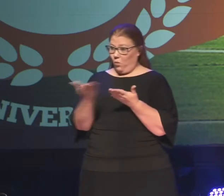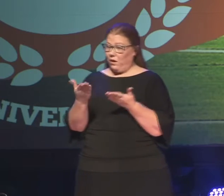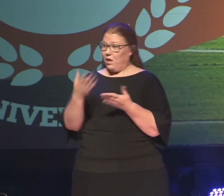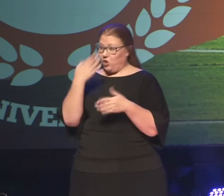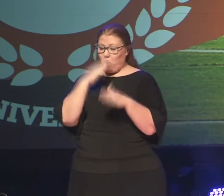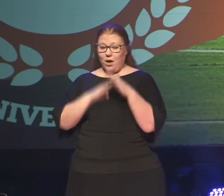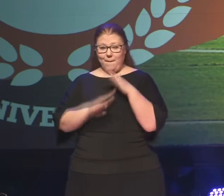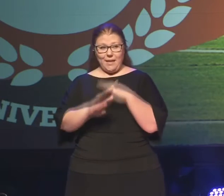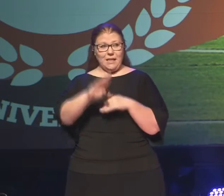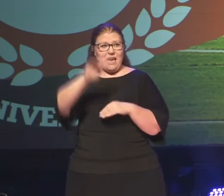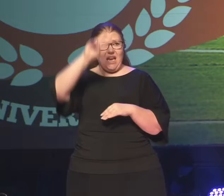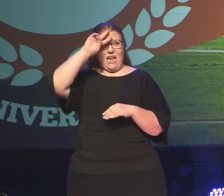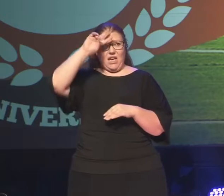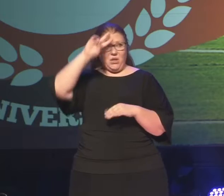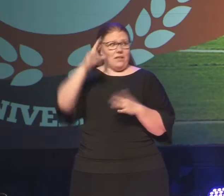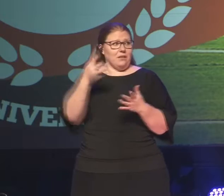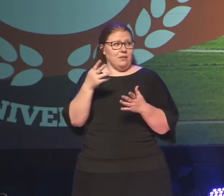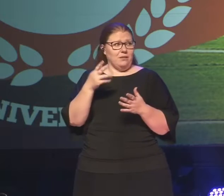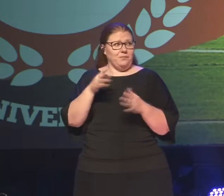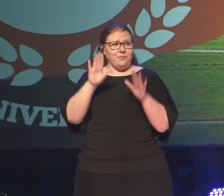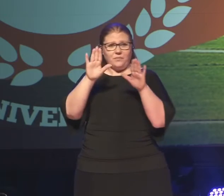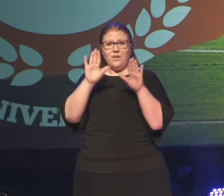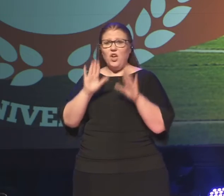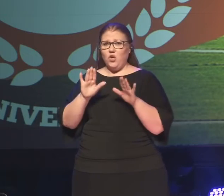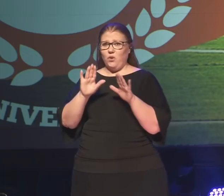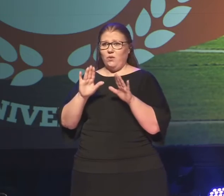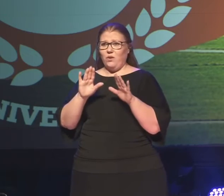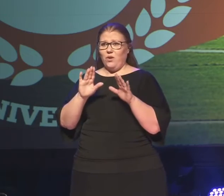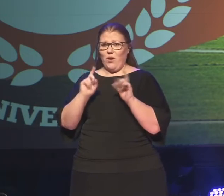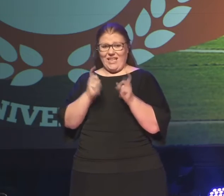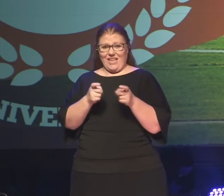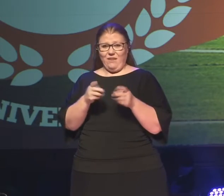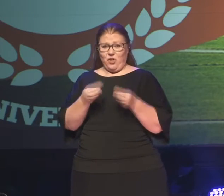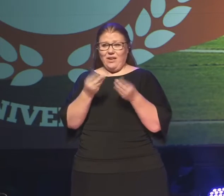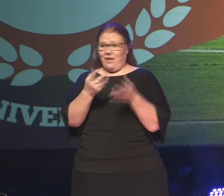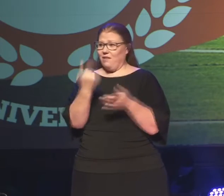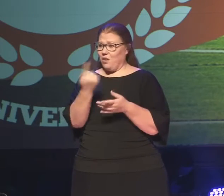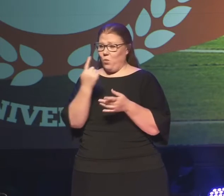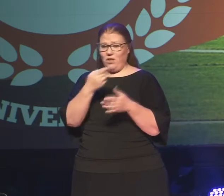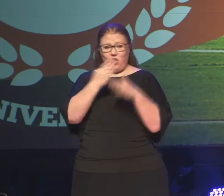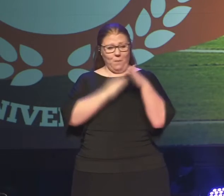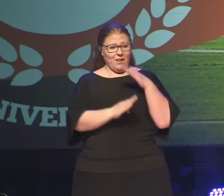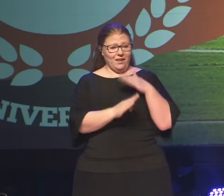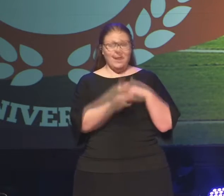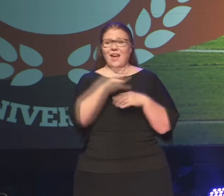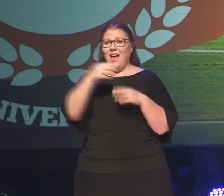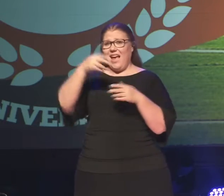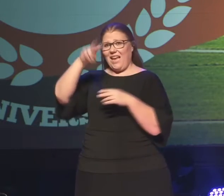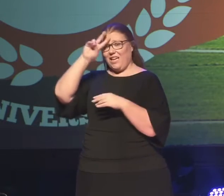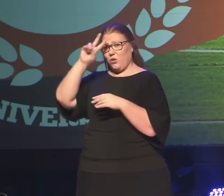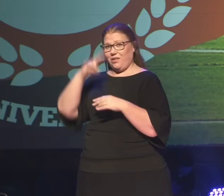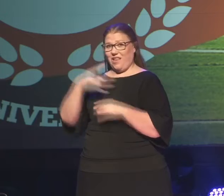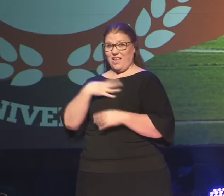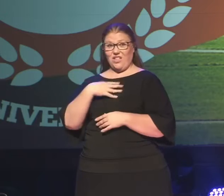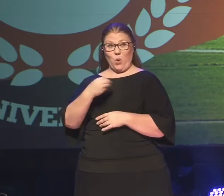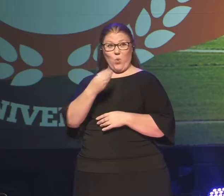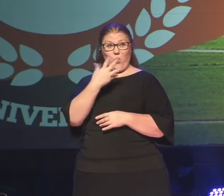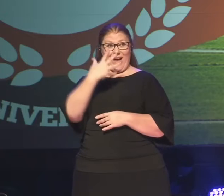that? The greatest gift you could offer someone is your humility and your ignorance. And as a white